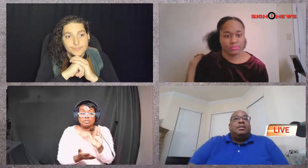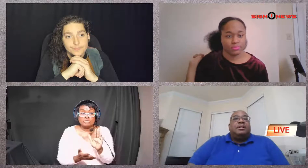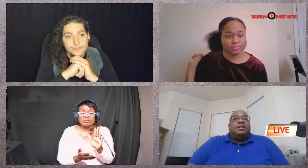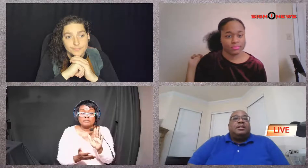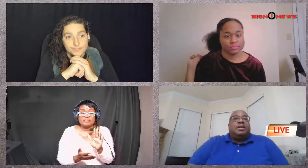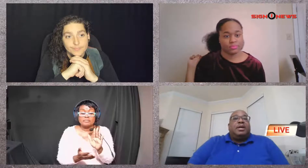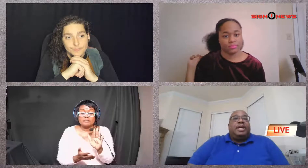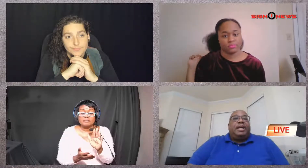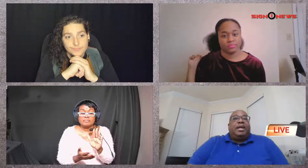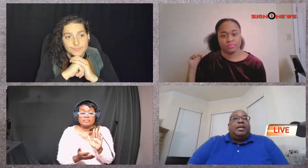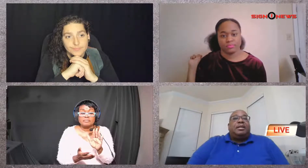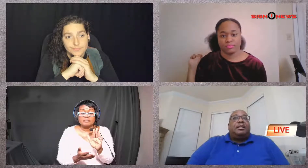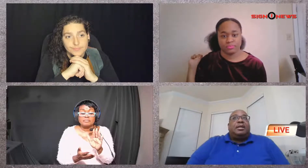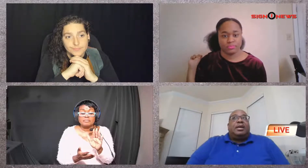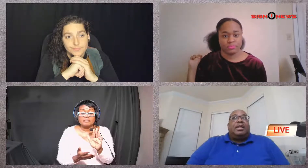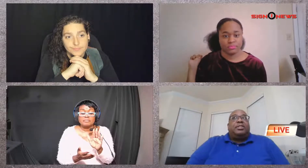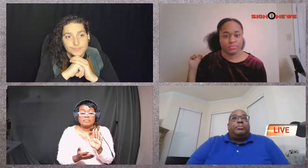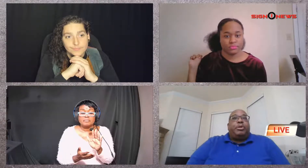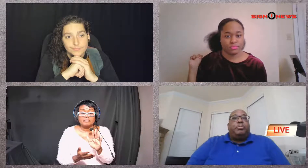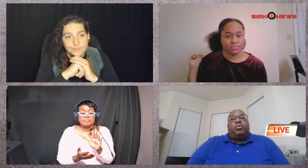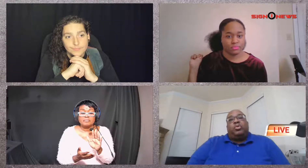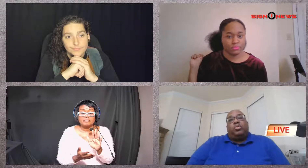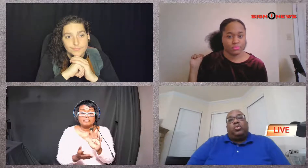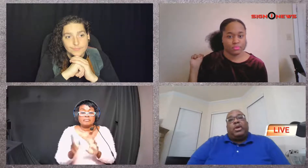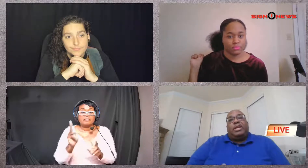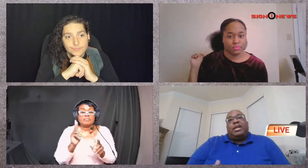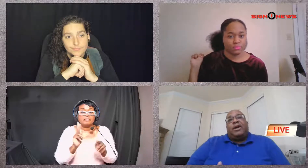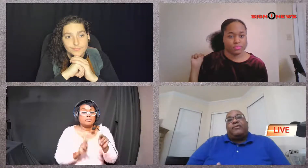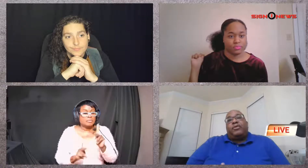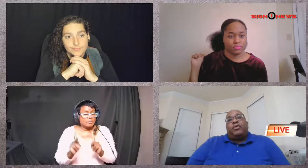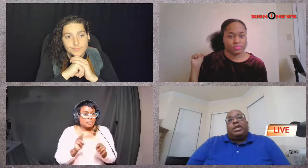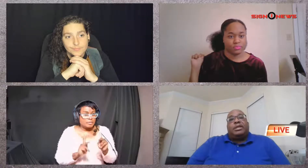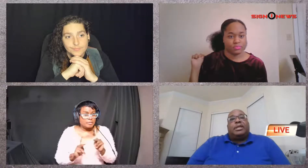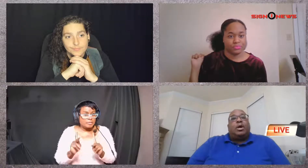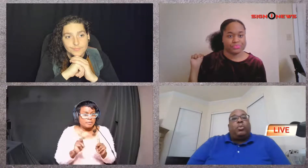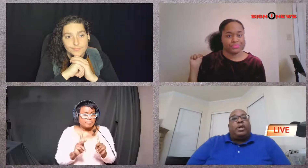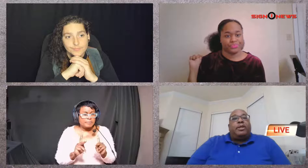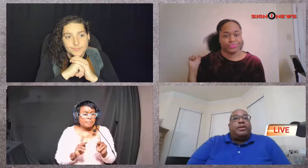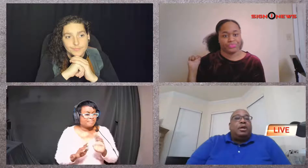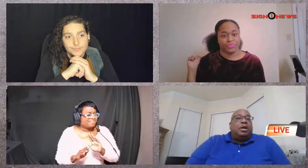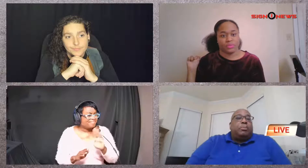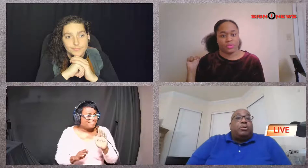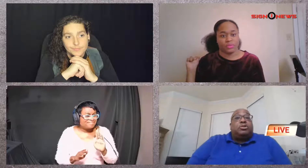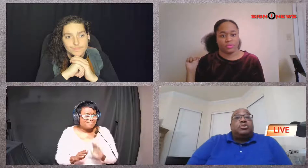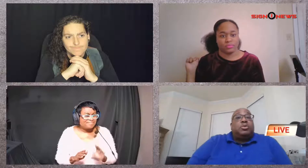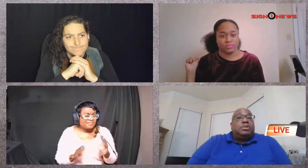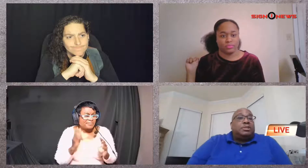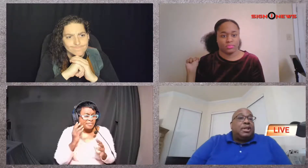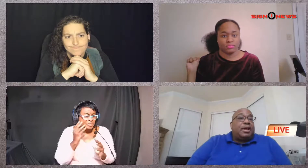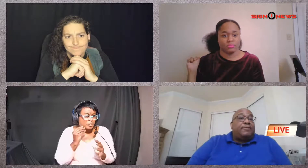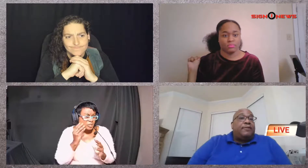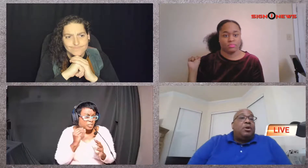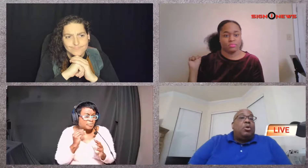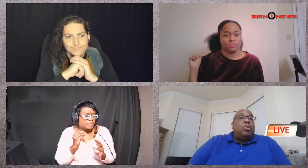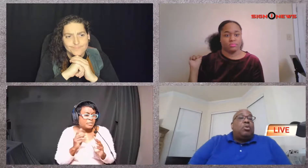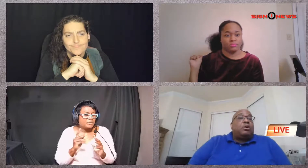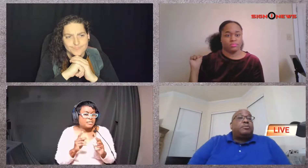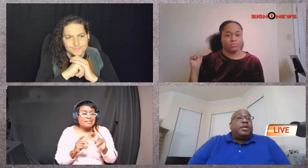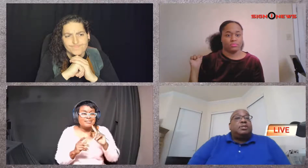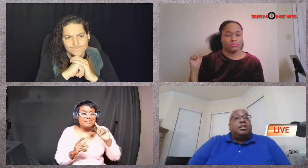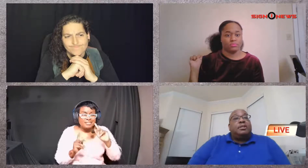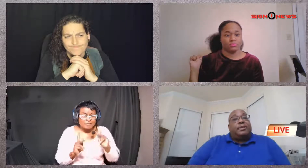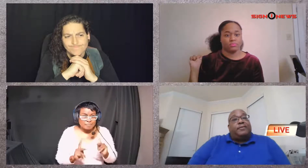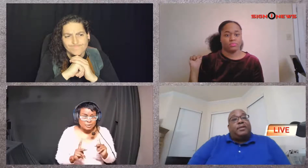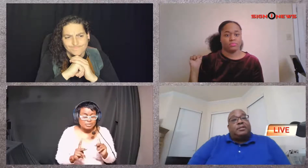college and the people who had never really dealt with a person who was deaf,